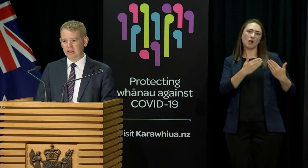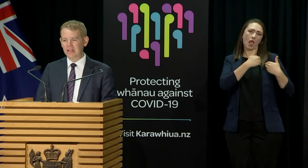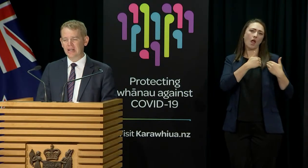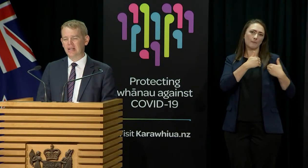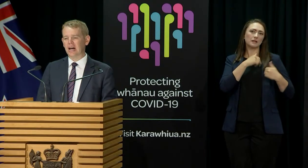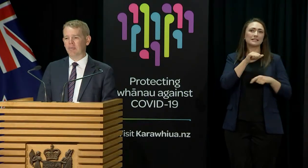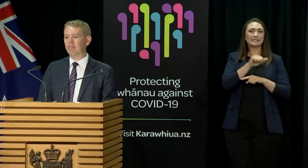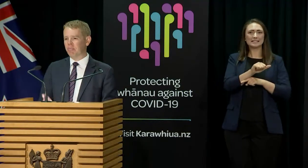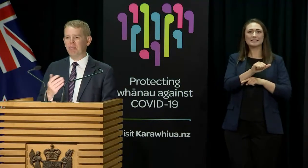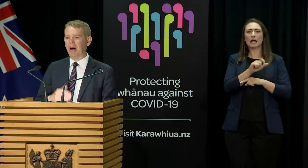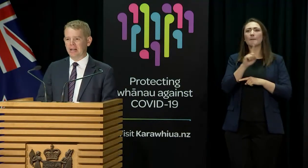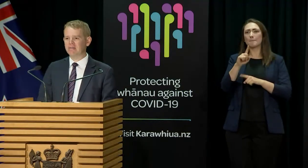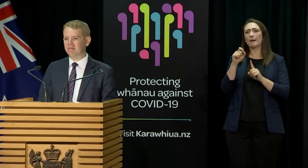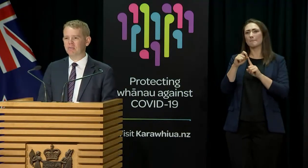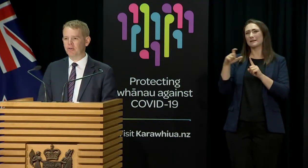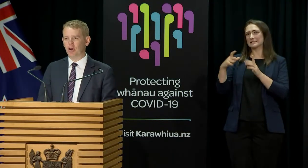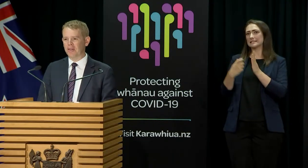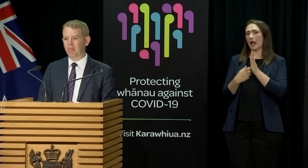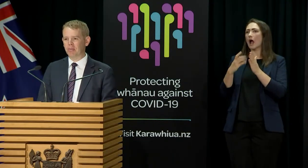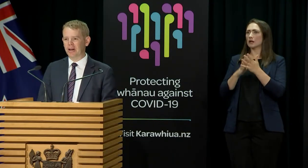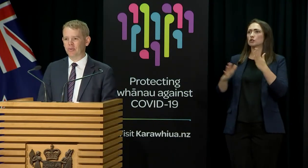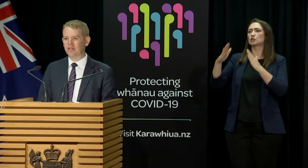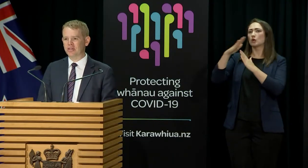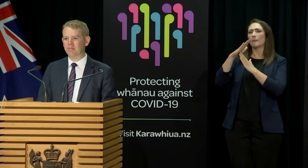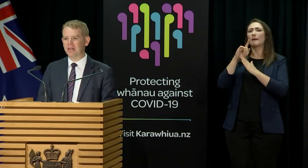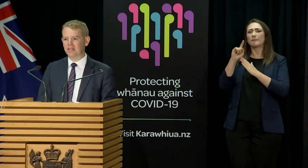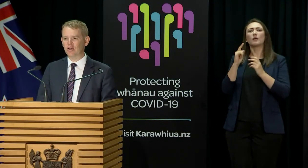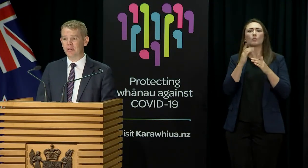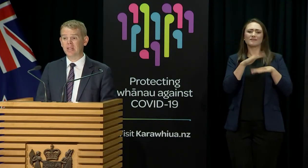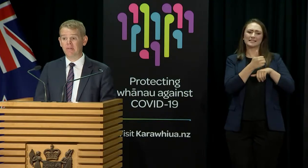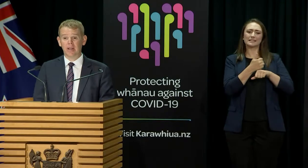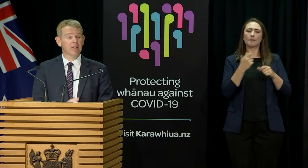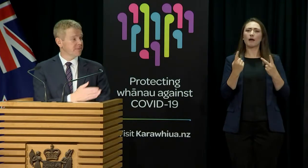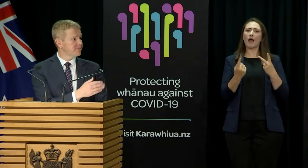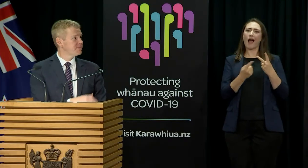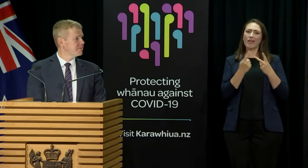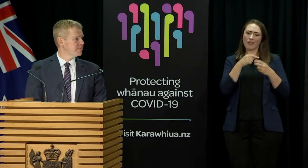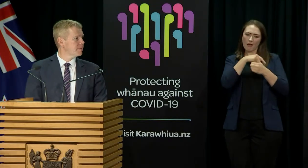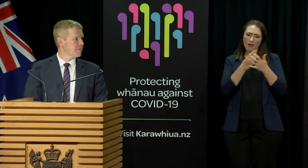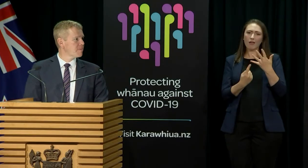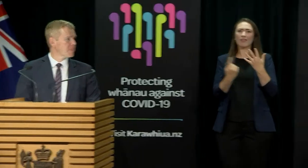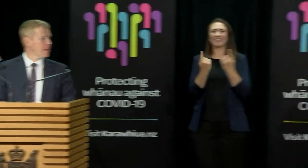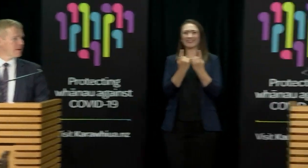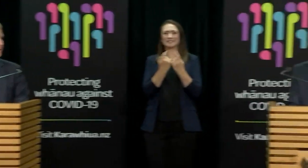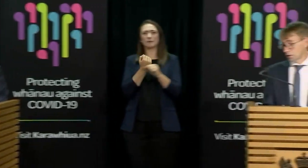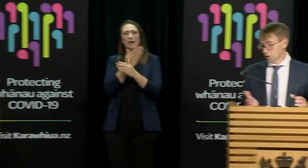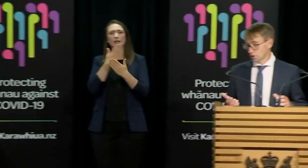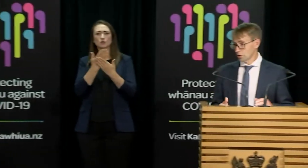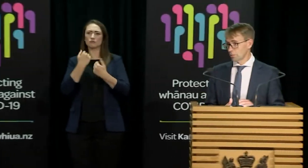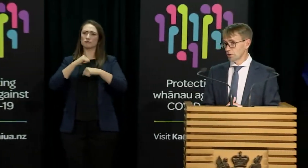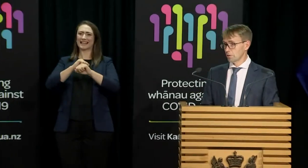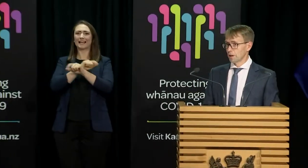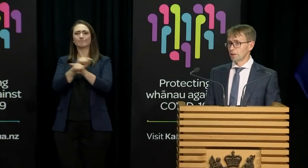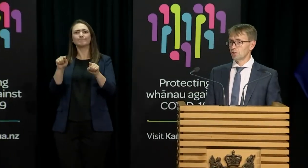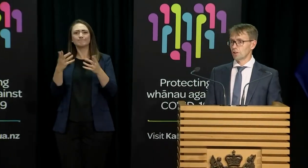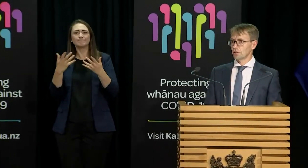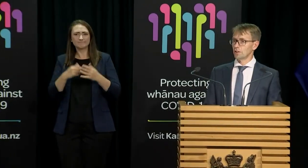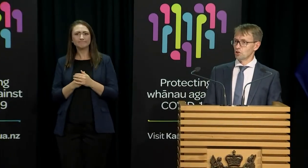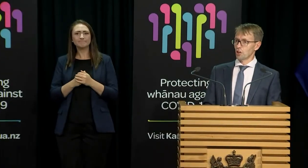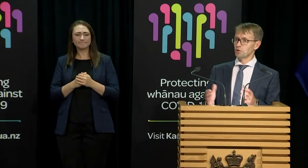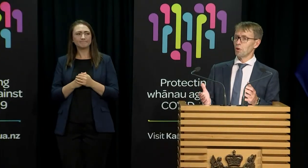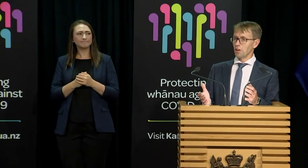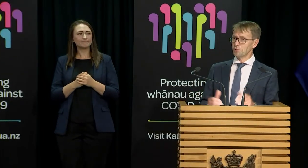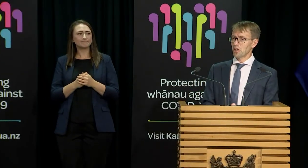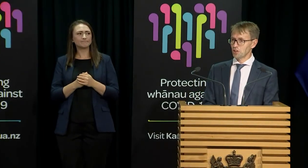everything, but we've got other public health measures in place to compensate for that. The only additional comment I would make is that